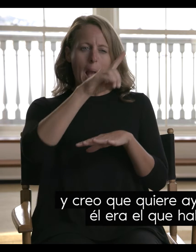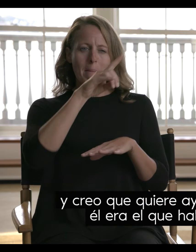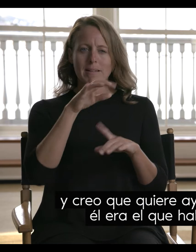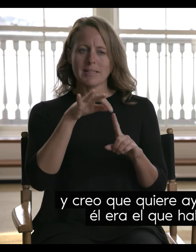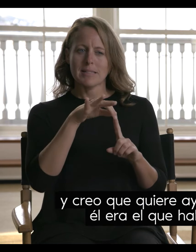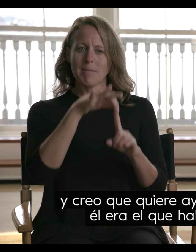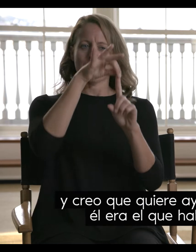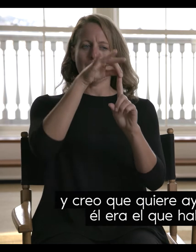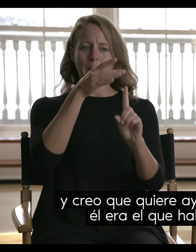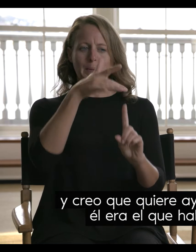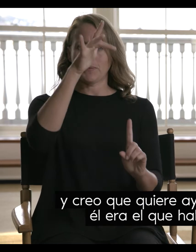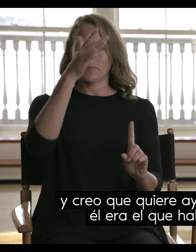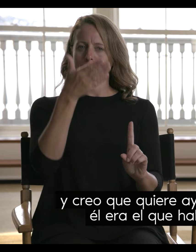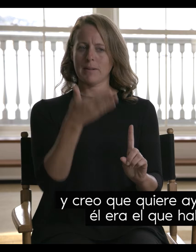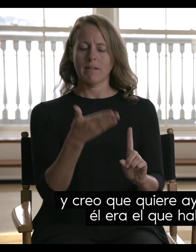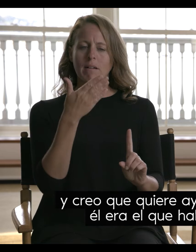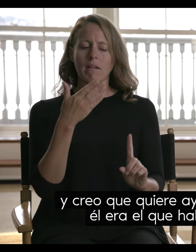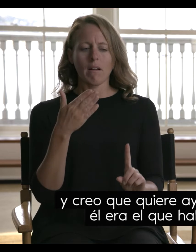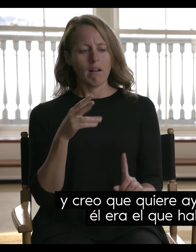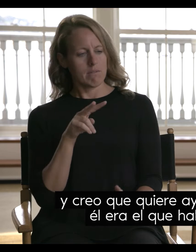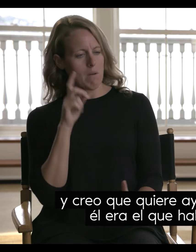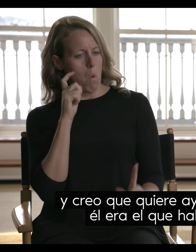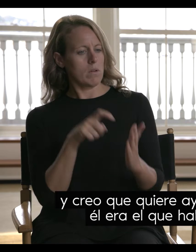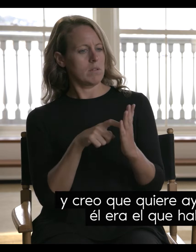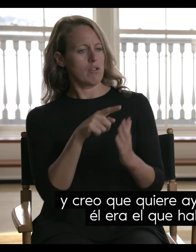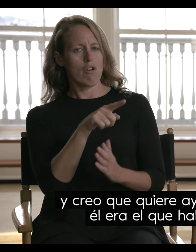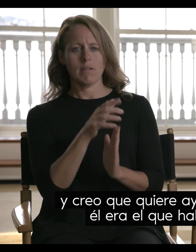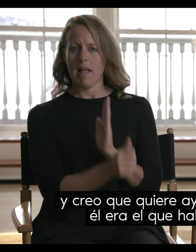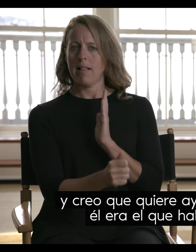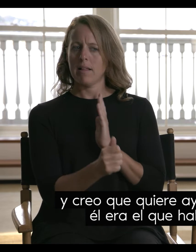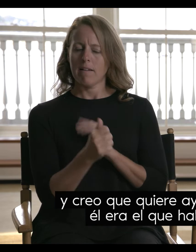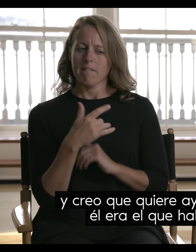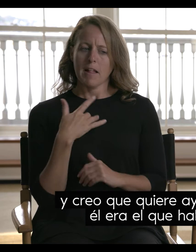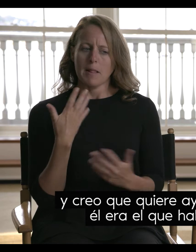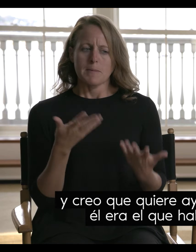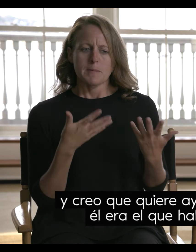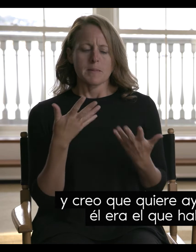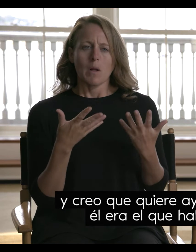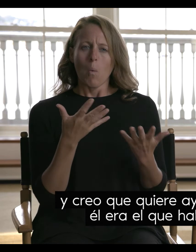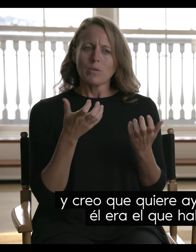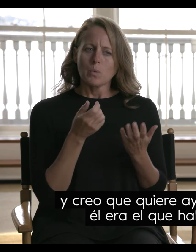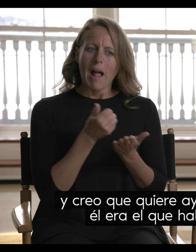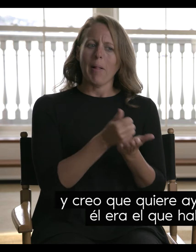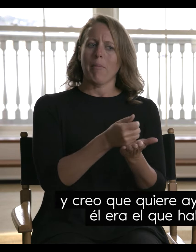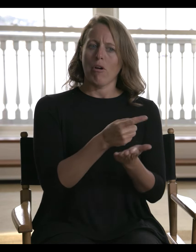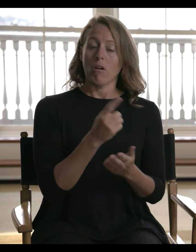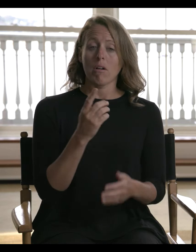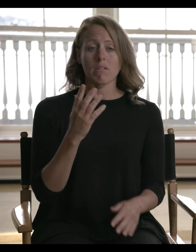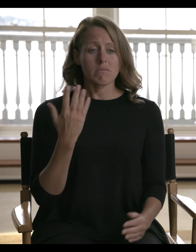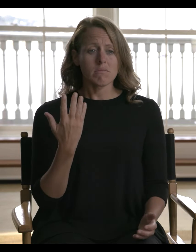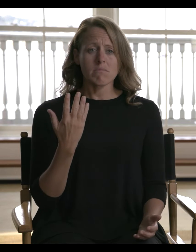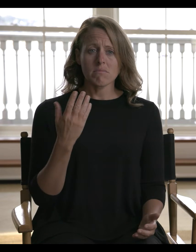And I think he wants to help her, because when he started, he wanted to be successful, and